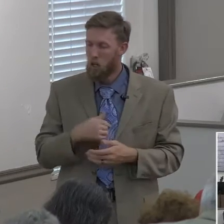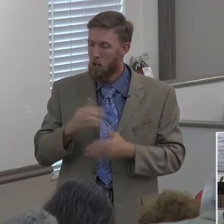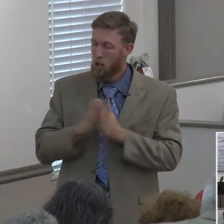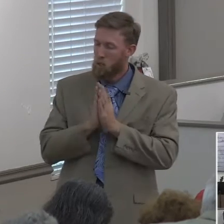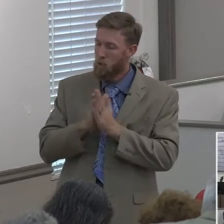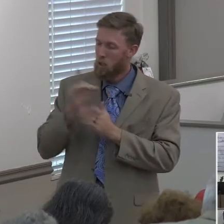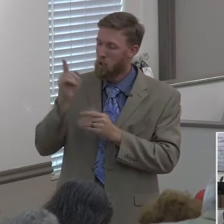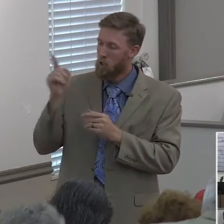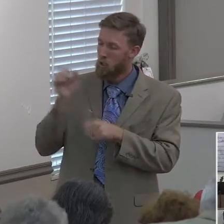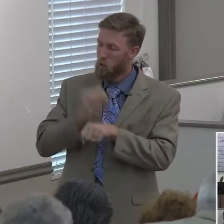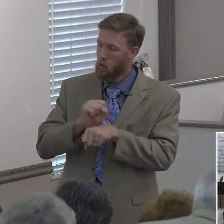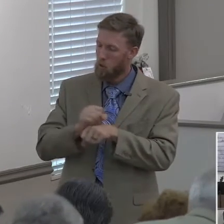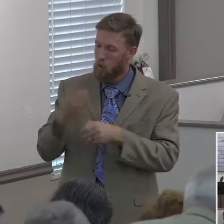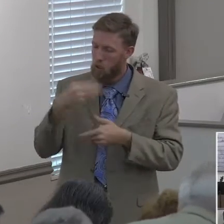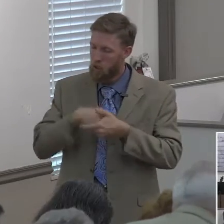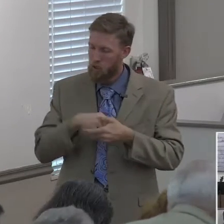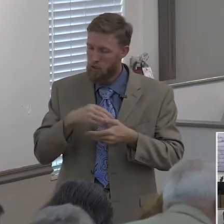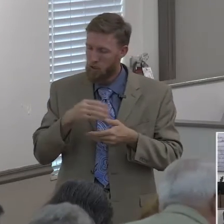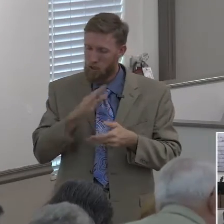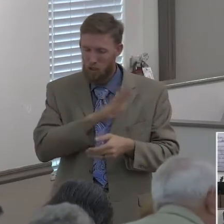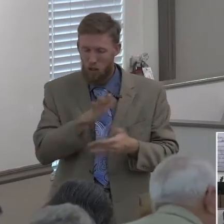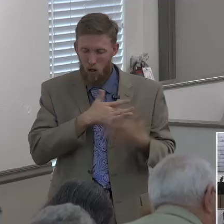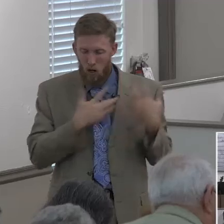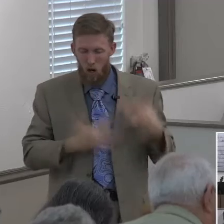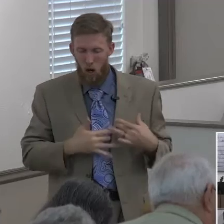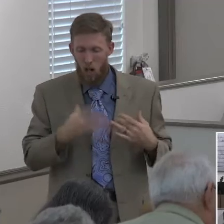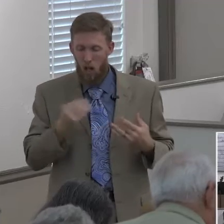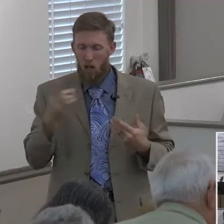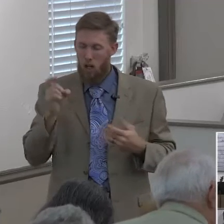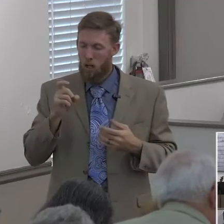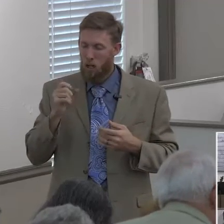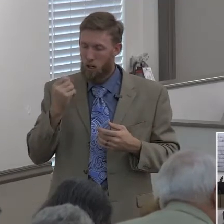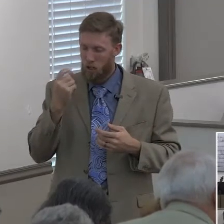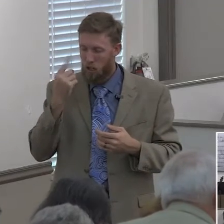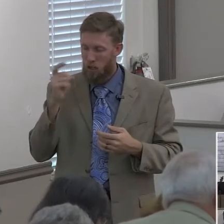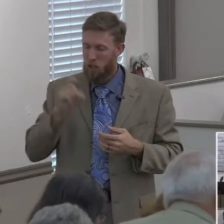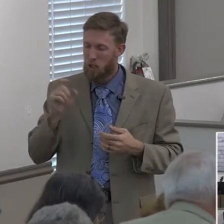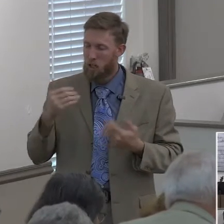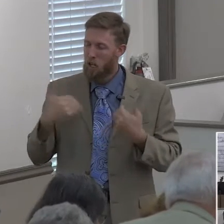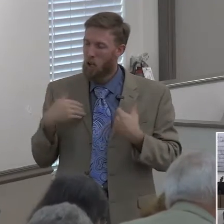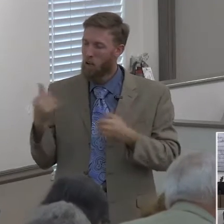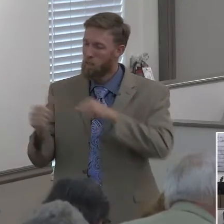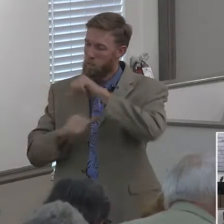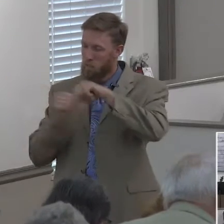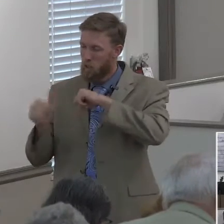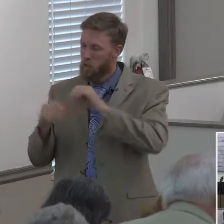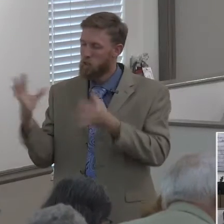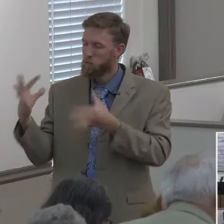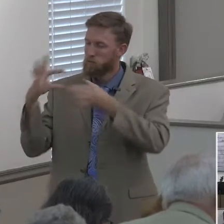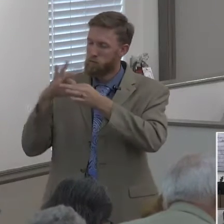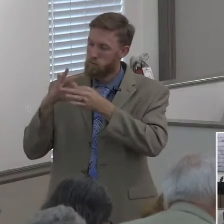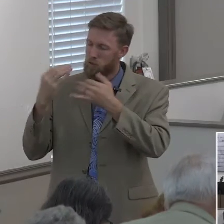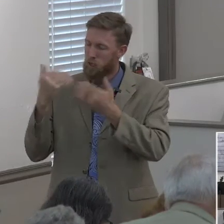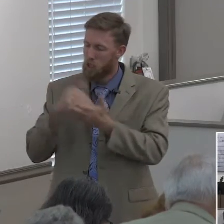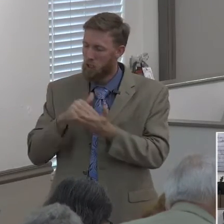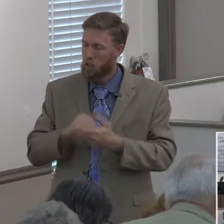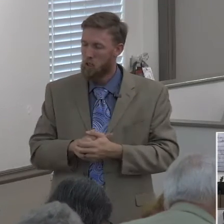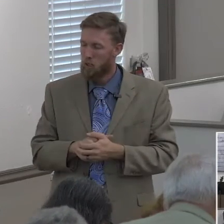I pray, God, that You will work in their heart tonight. Help them to realize that their fellowship needs to be restored,